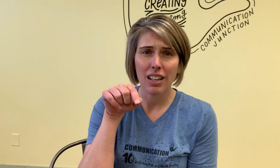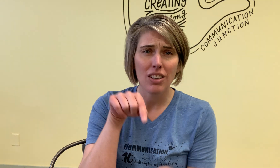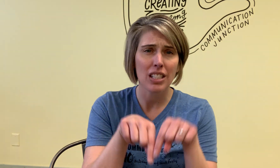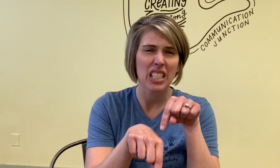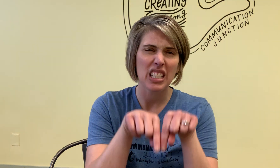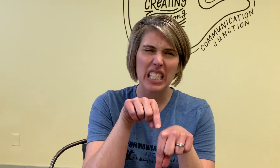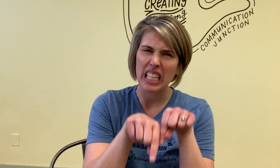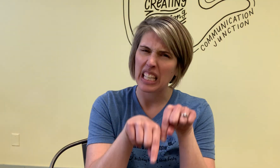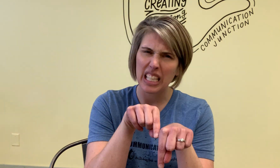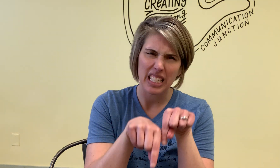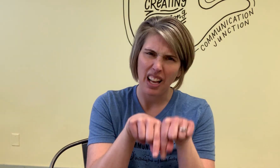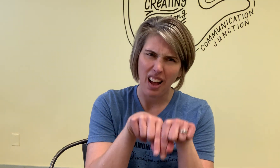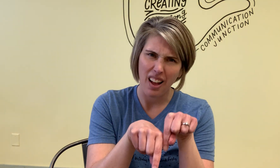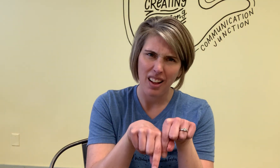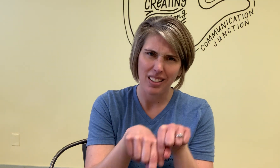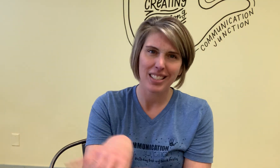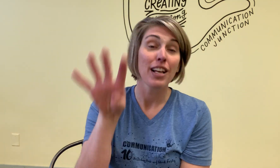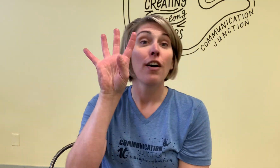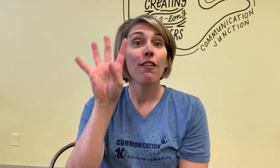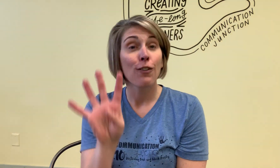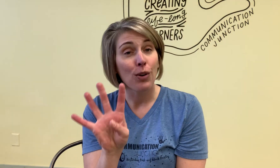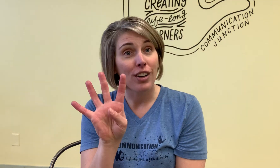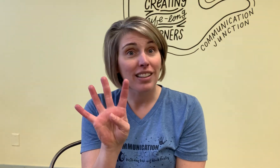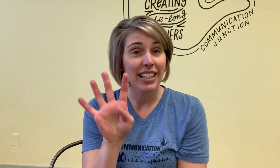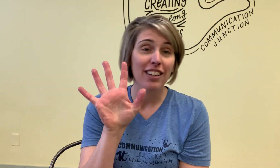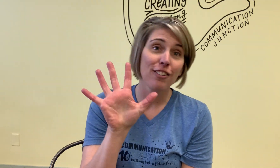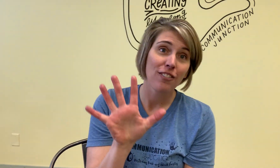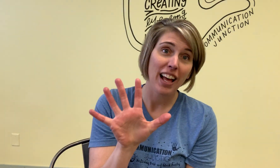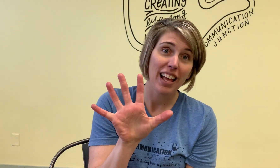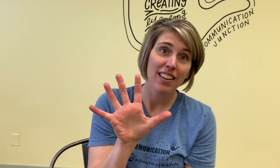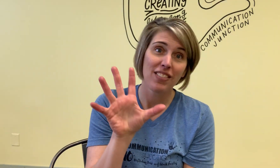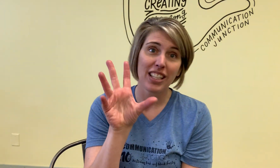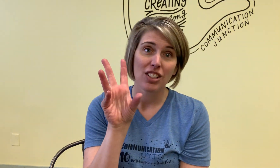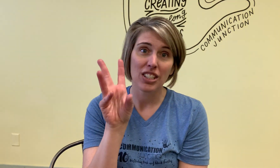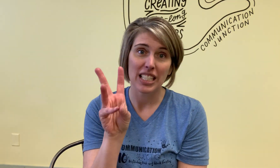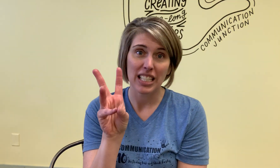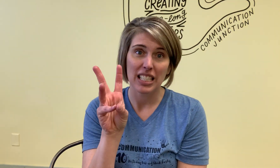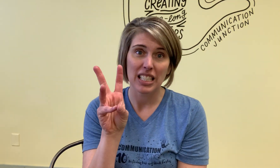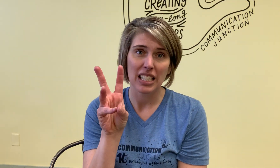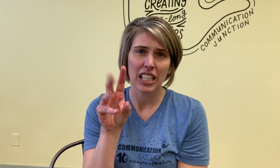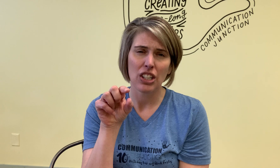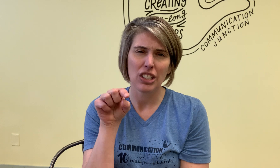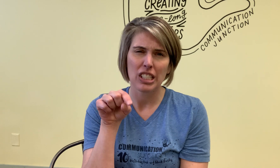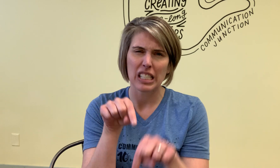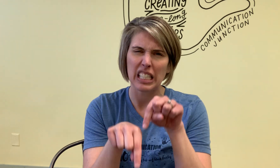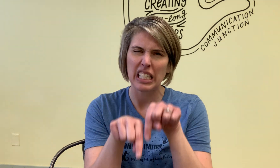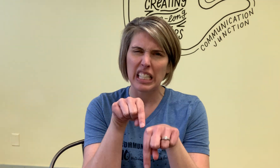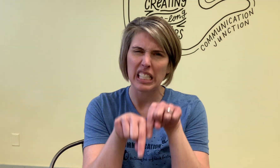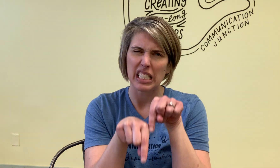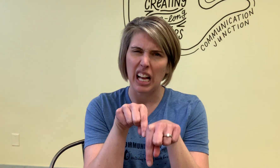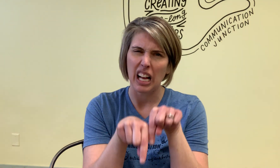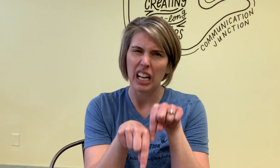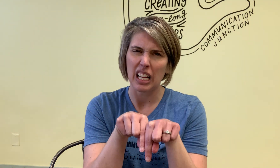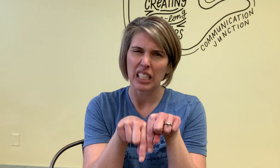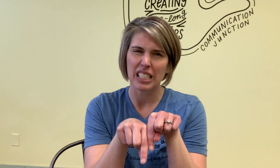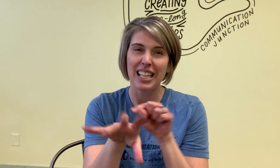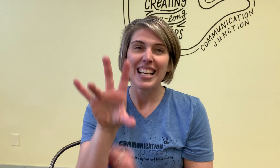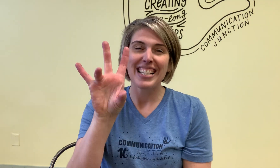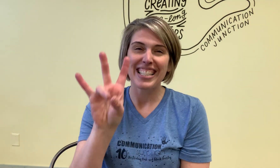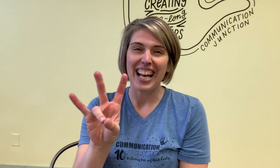little stinky socks. 4 little, 5 little, 6 little stinky socks.